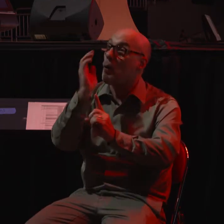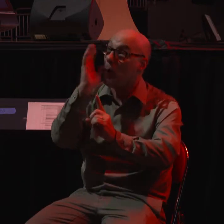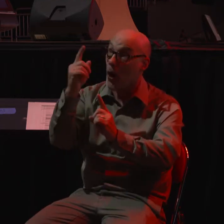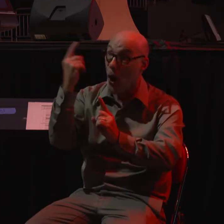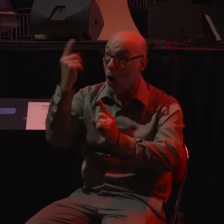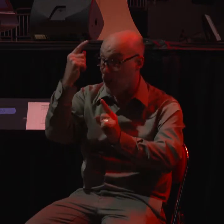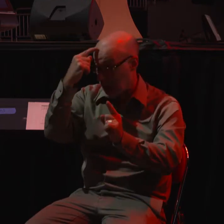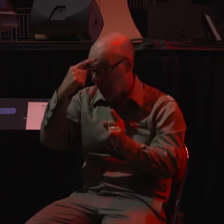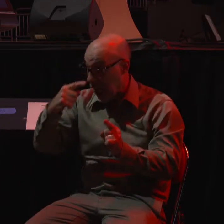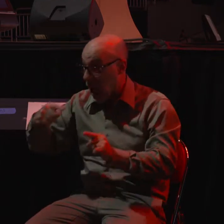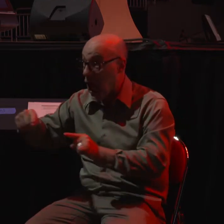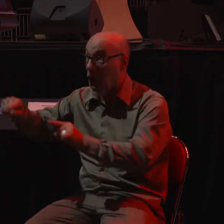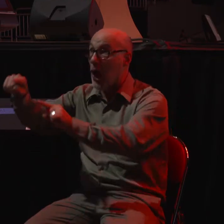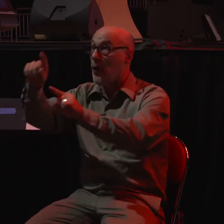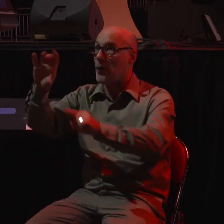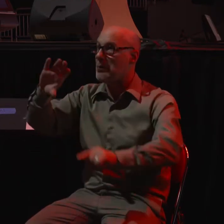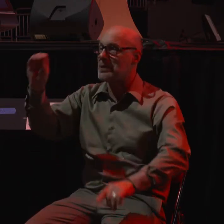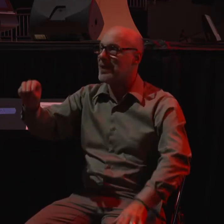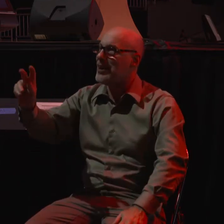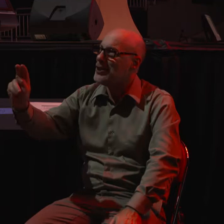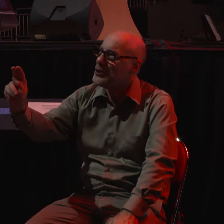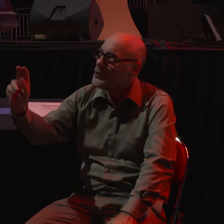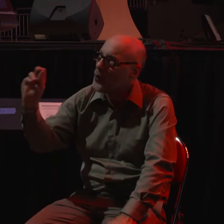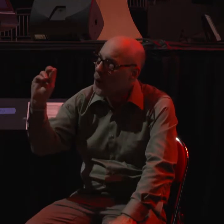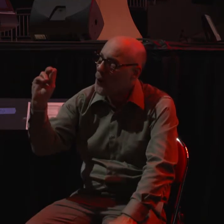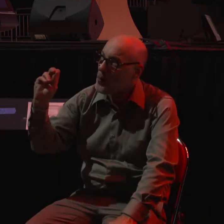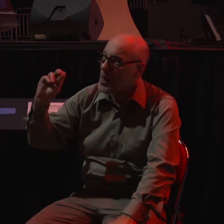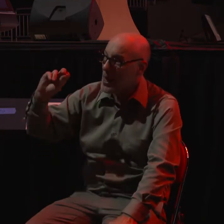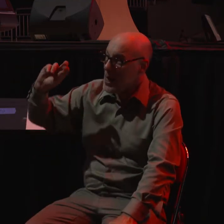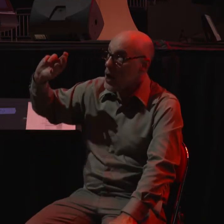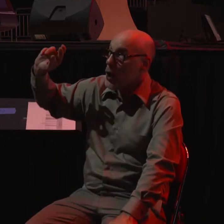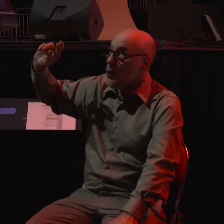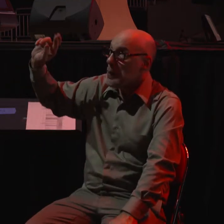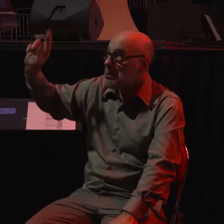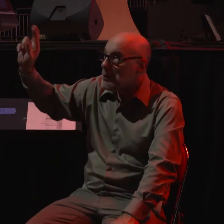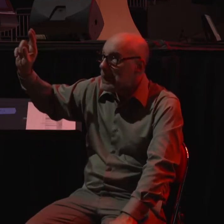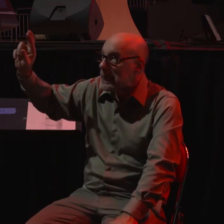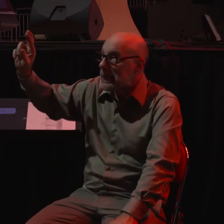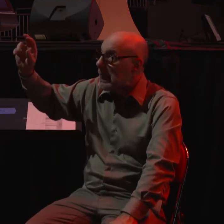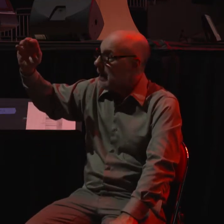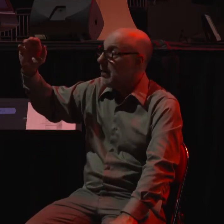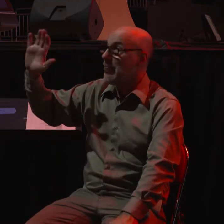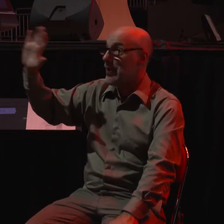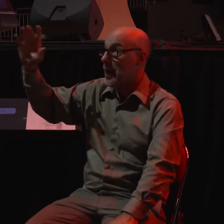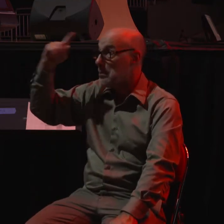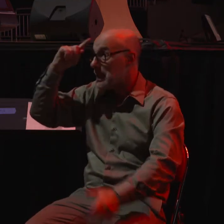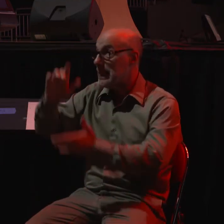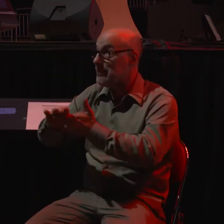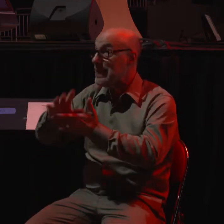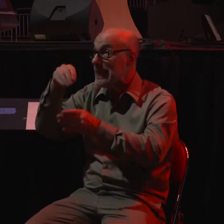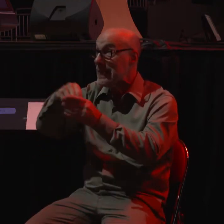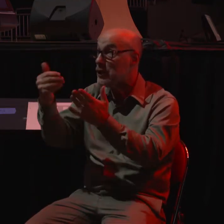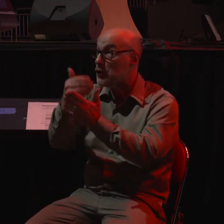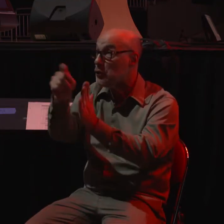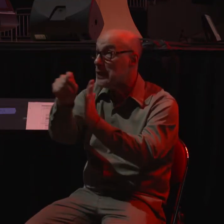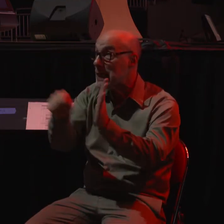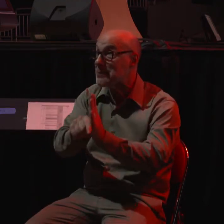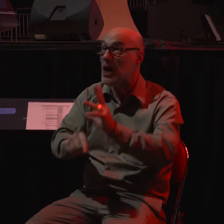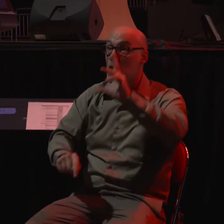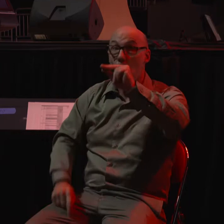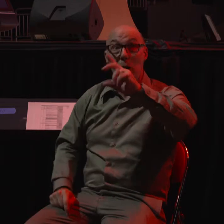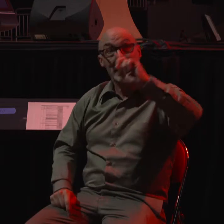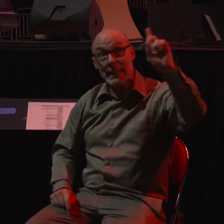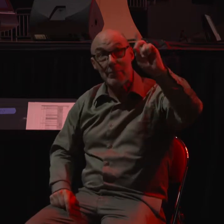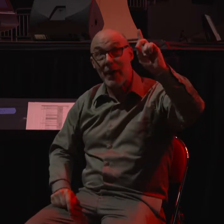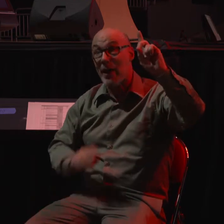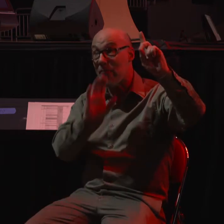disagreements. I mean, the Republican platform is not in the New Testament. The Democratic Party platform is not in the New